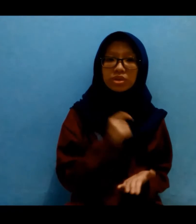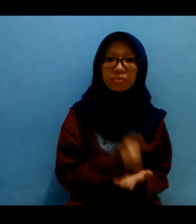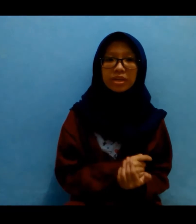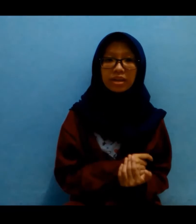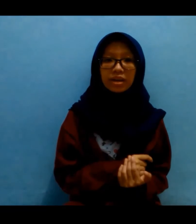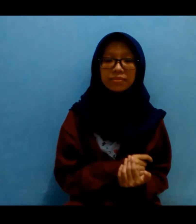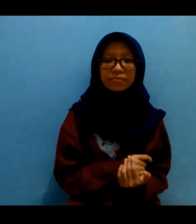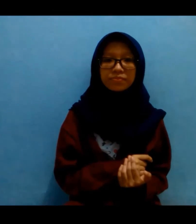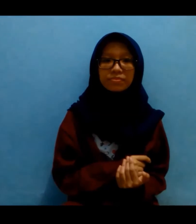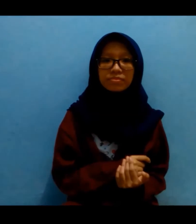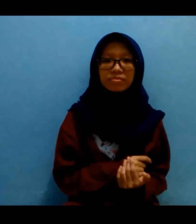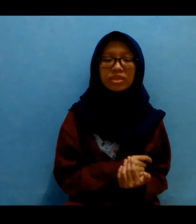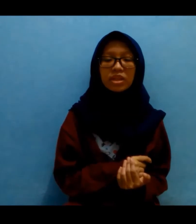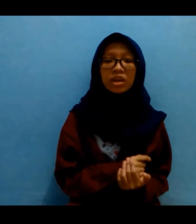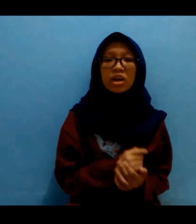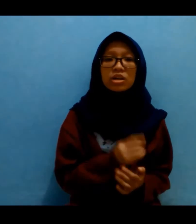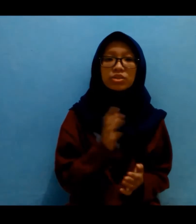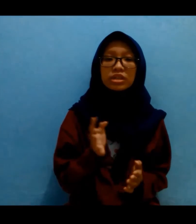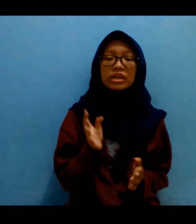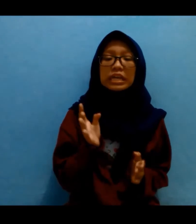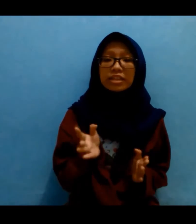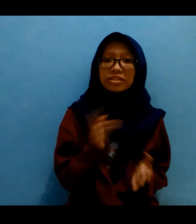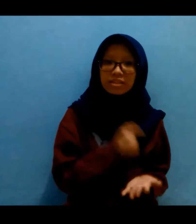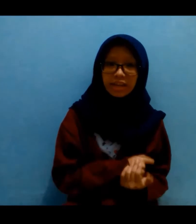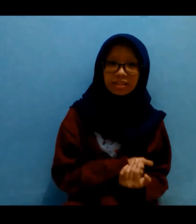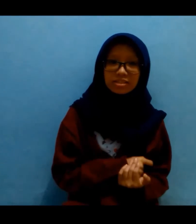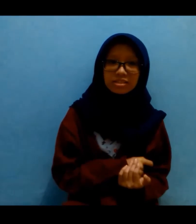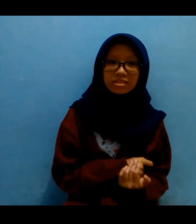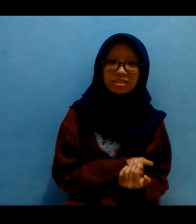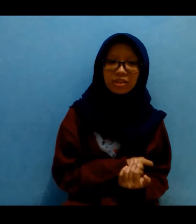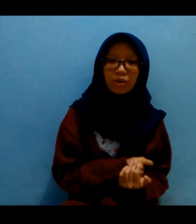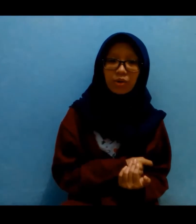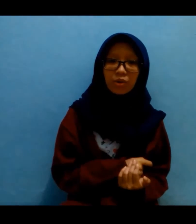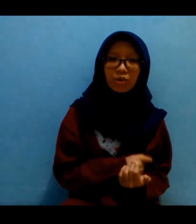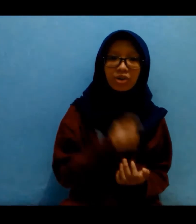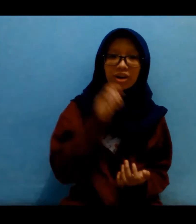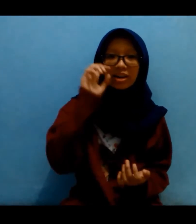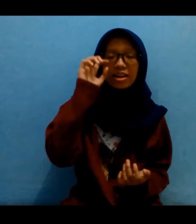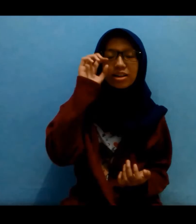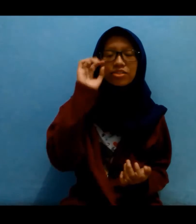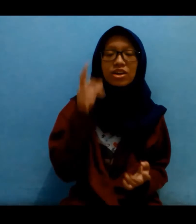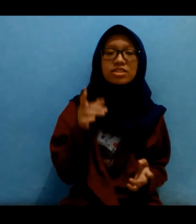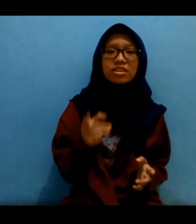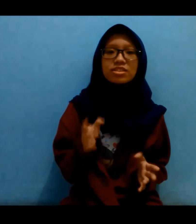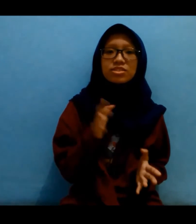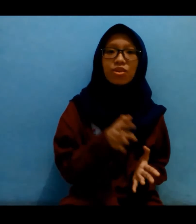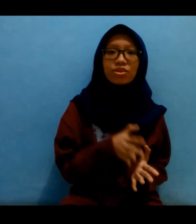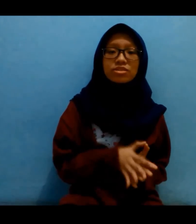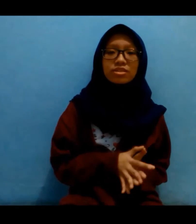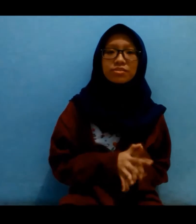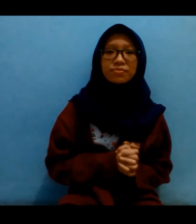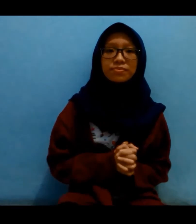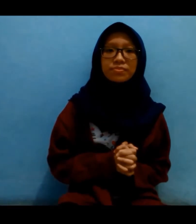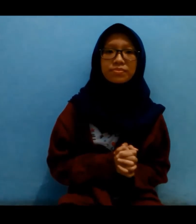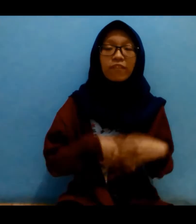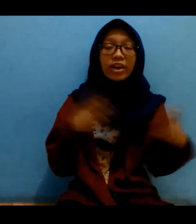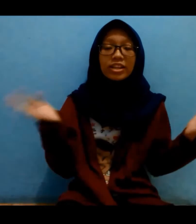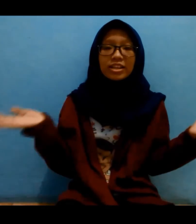social media to the internet or trusted source,